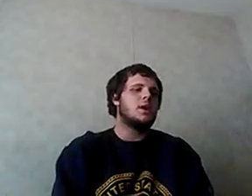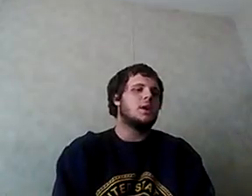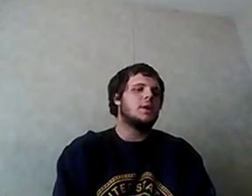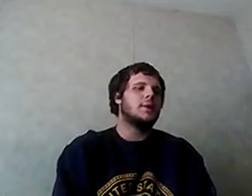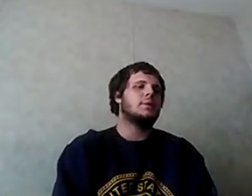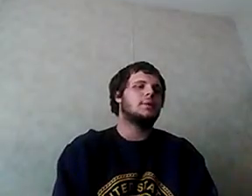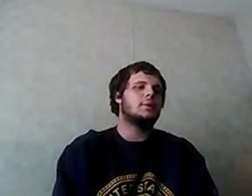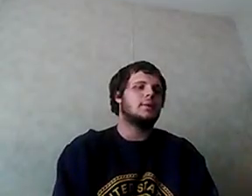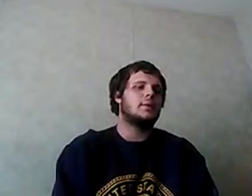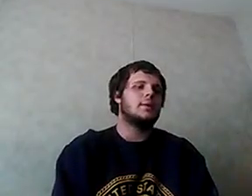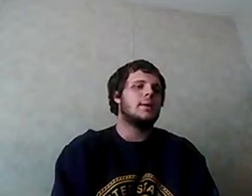But,